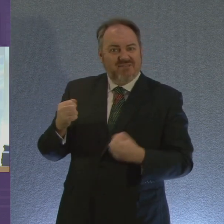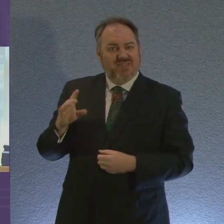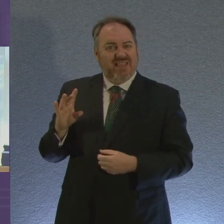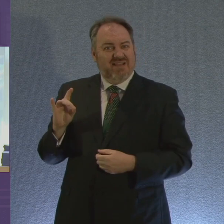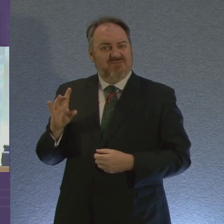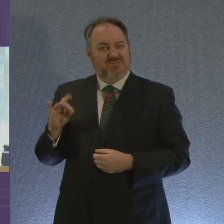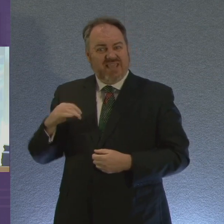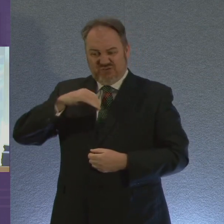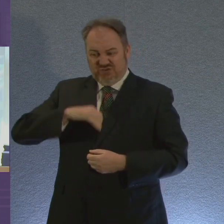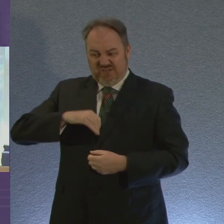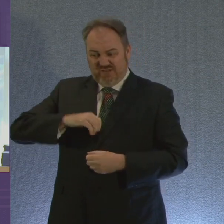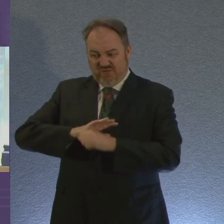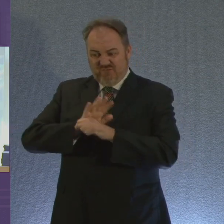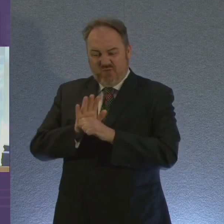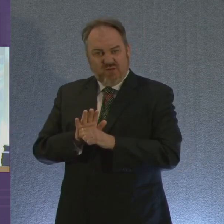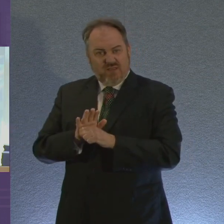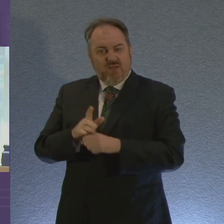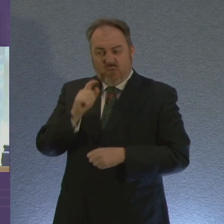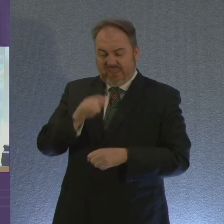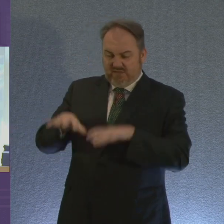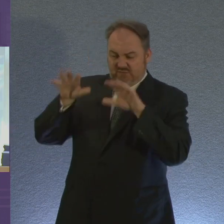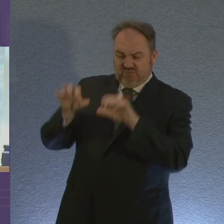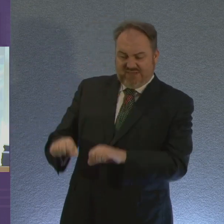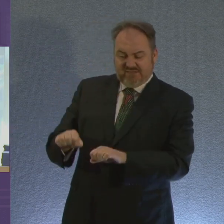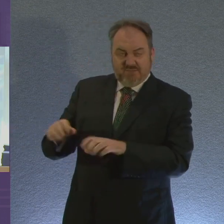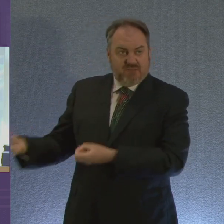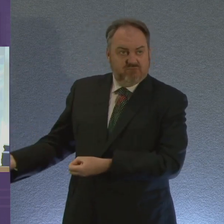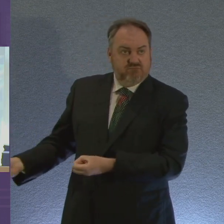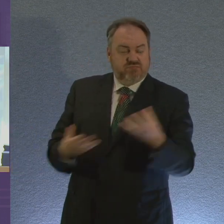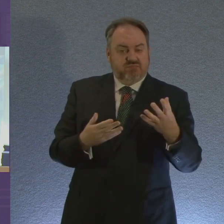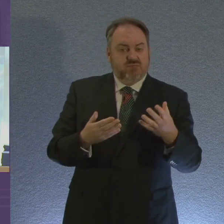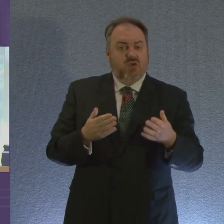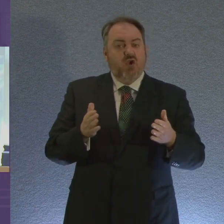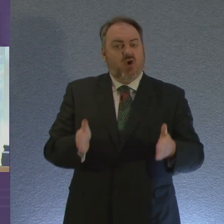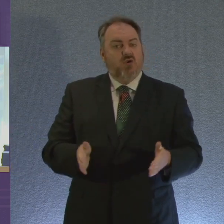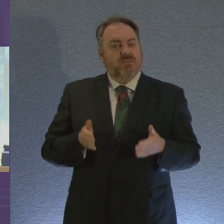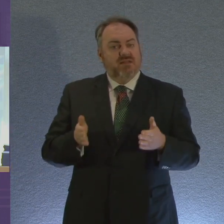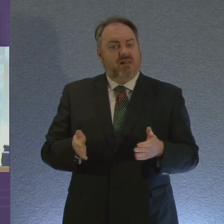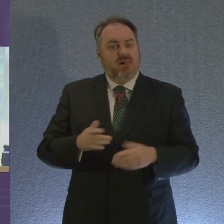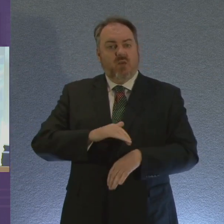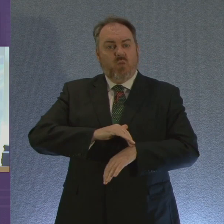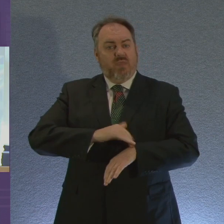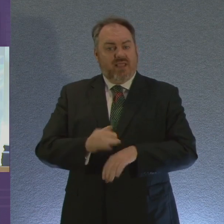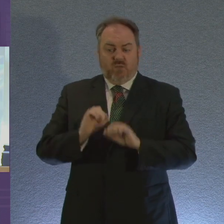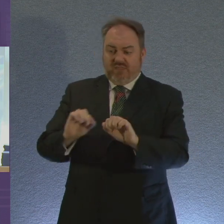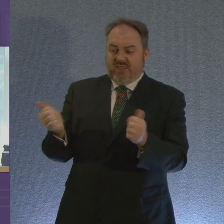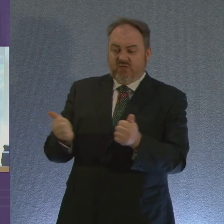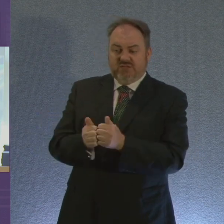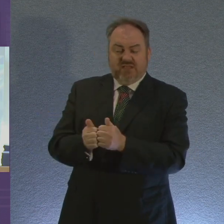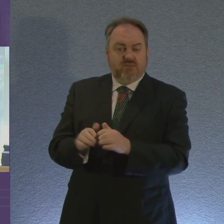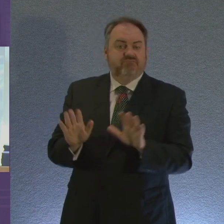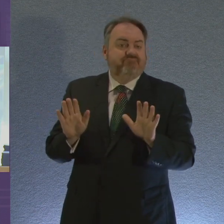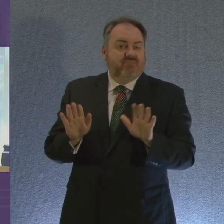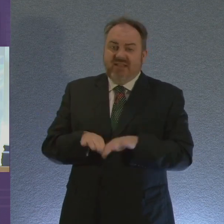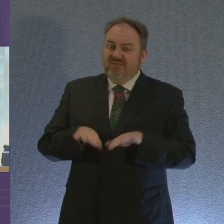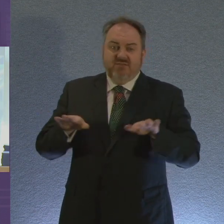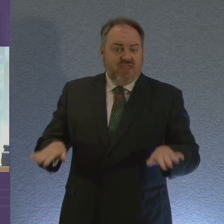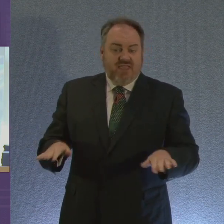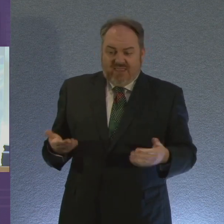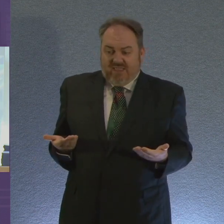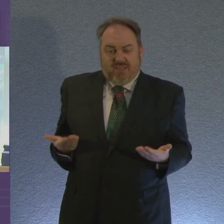samples without their consent. These actions may at some point be required to save lives. It would be helpful for the Scottish Government to confirm